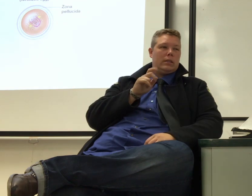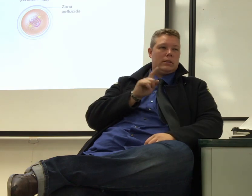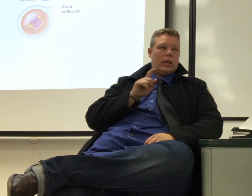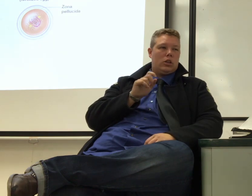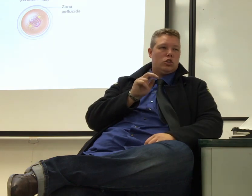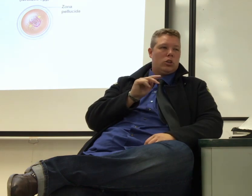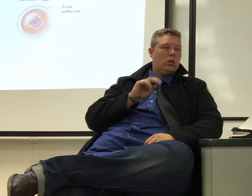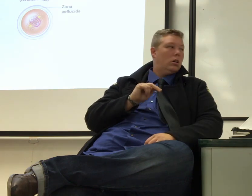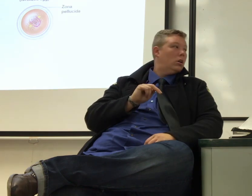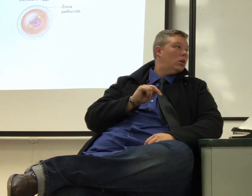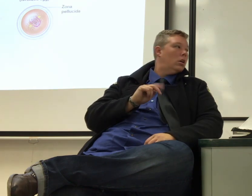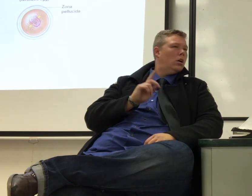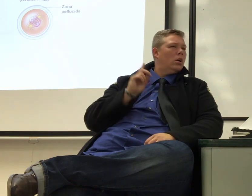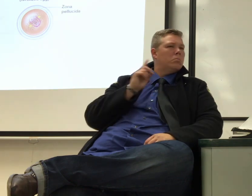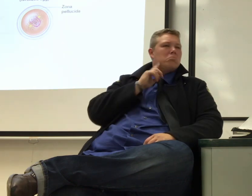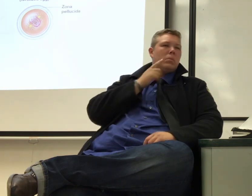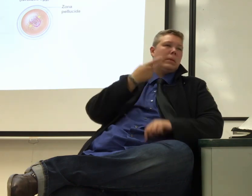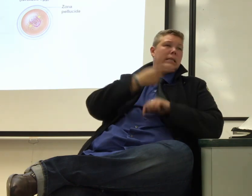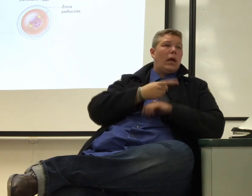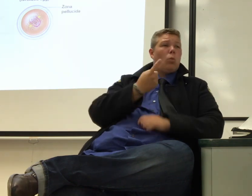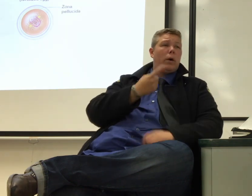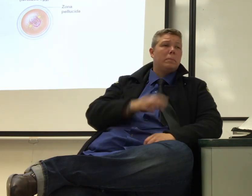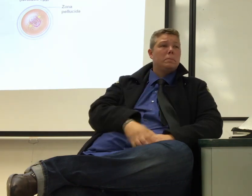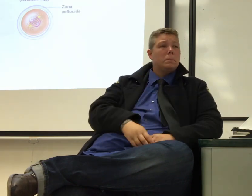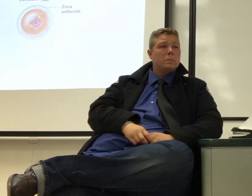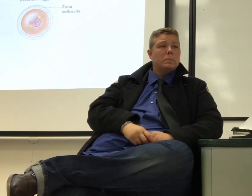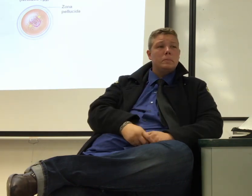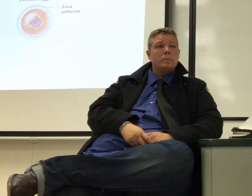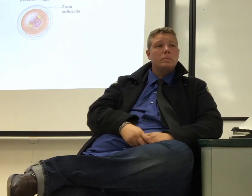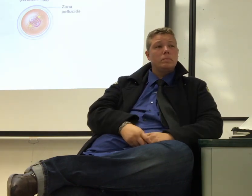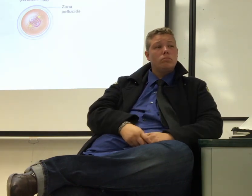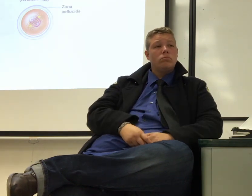But let's just call this day one